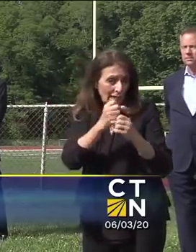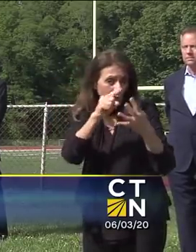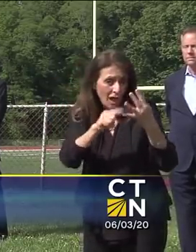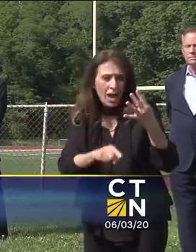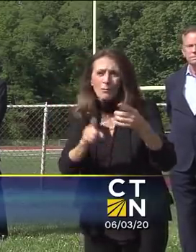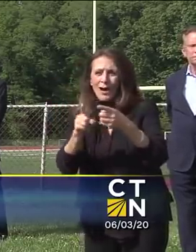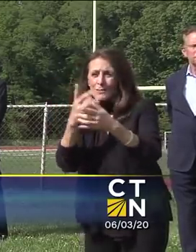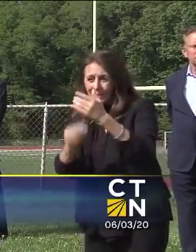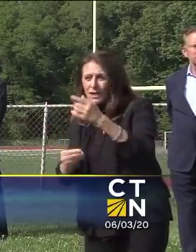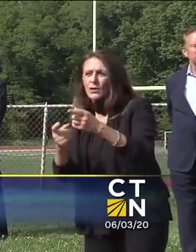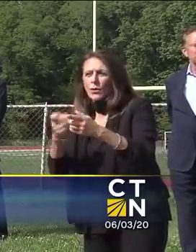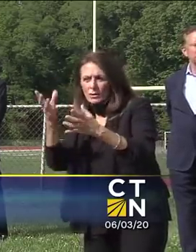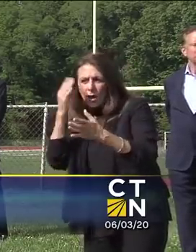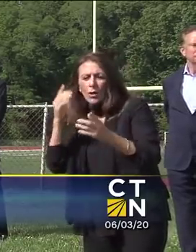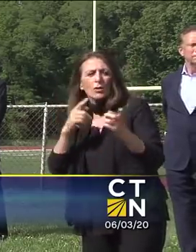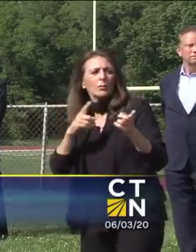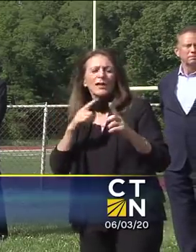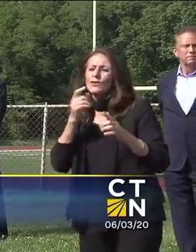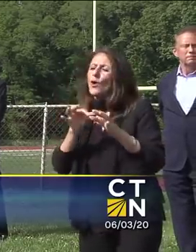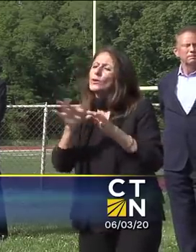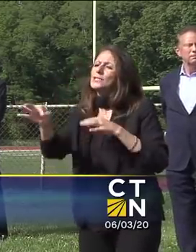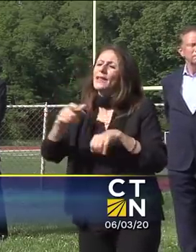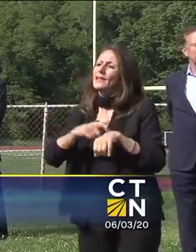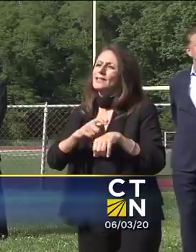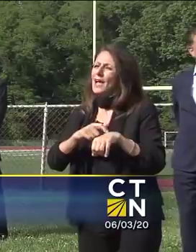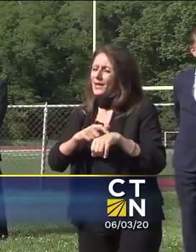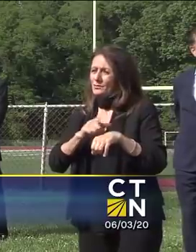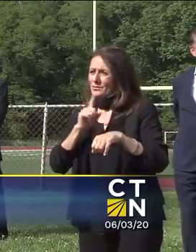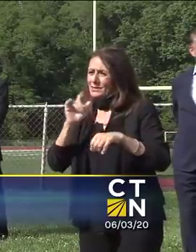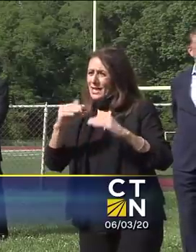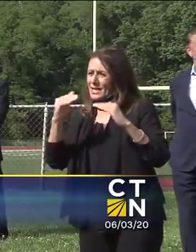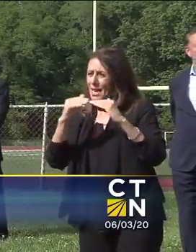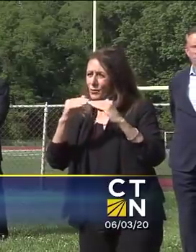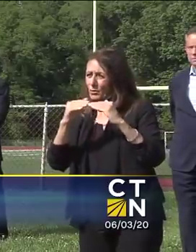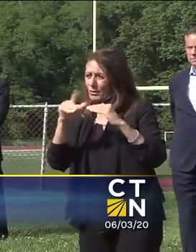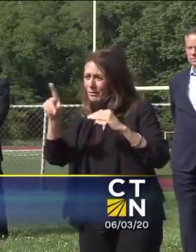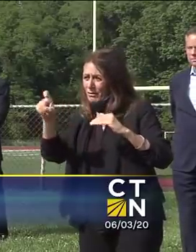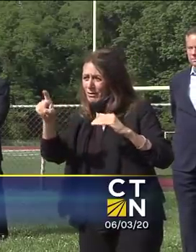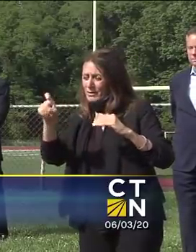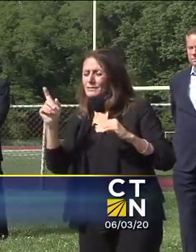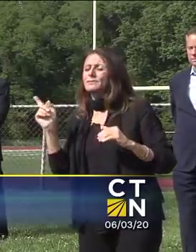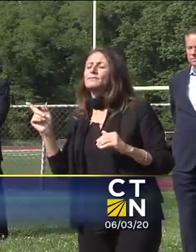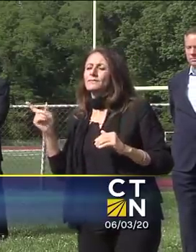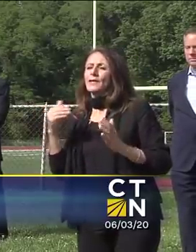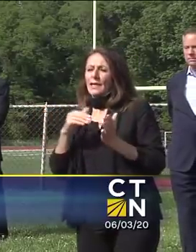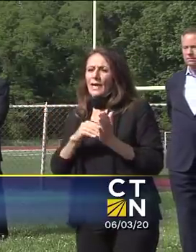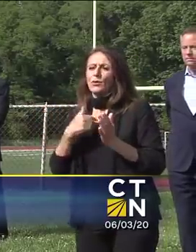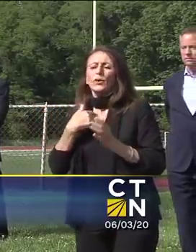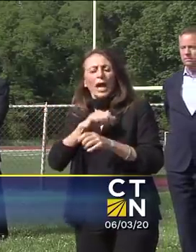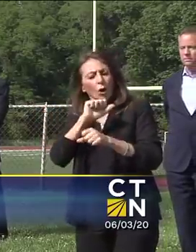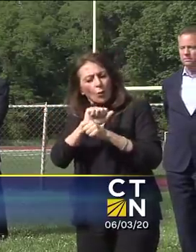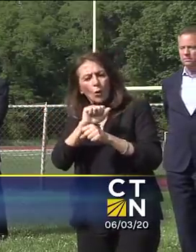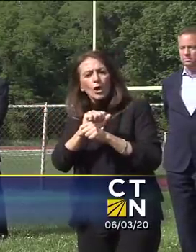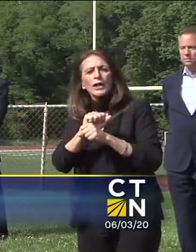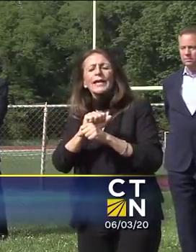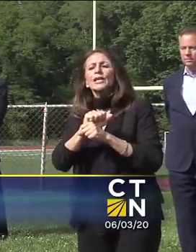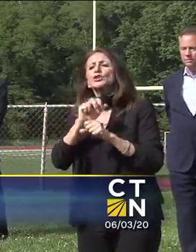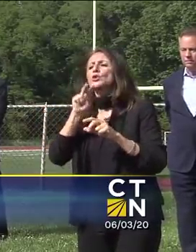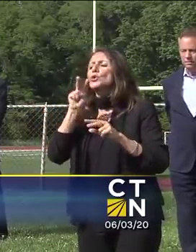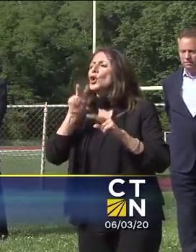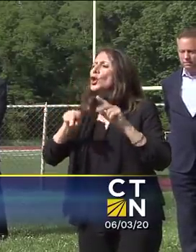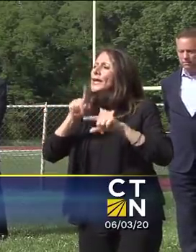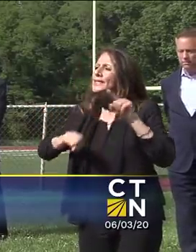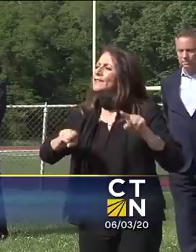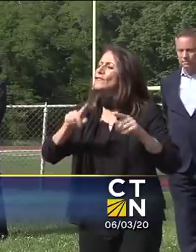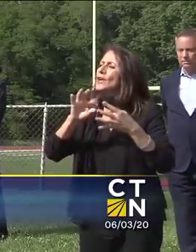missing. But if you don't extend that, how is that equitable and just? Right. As I said, we are working to see what options we have, and